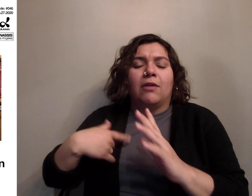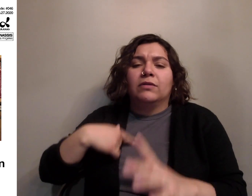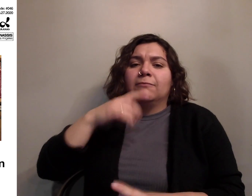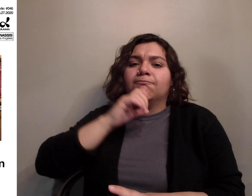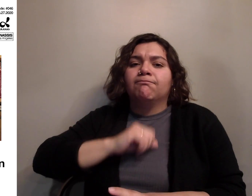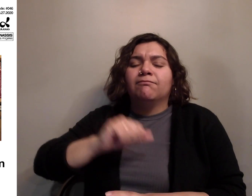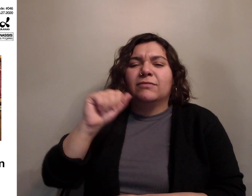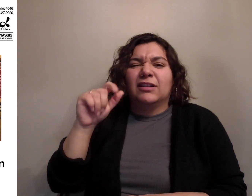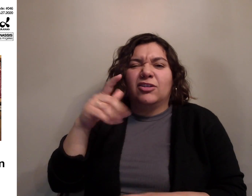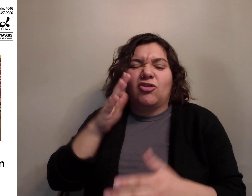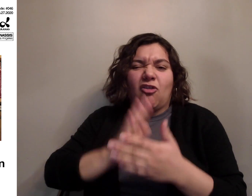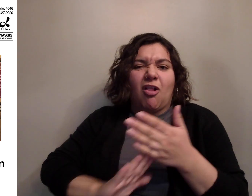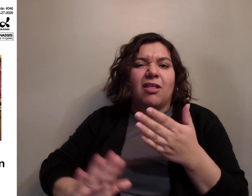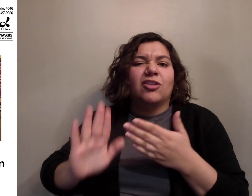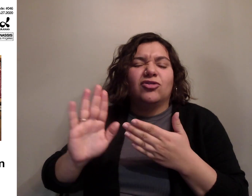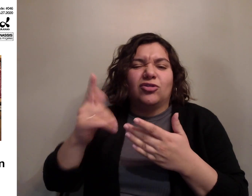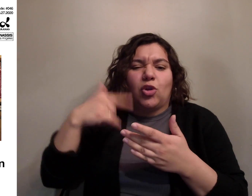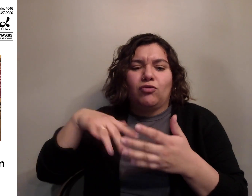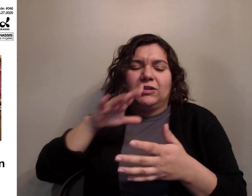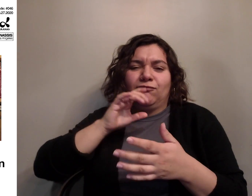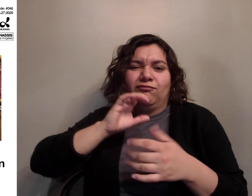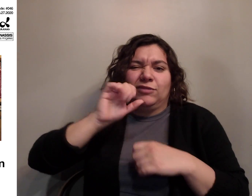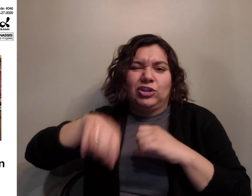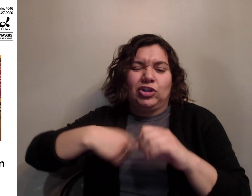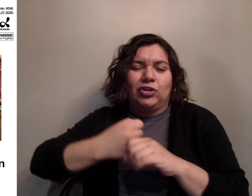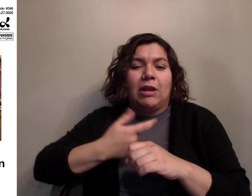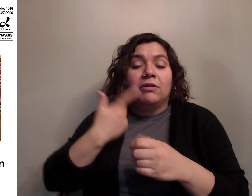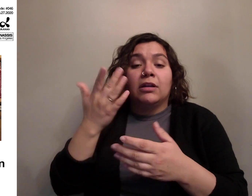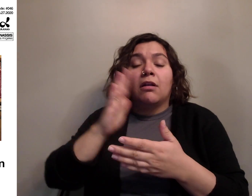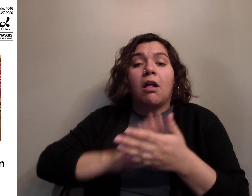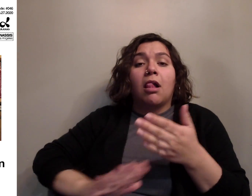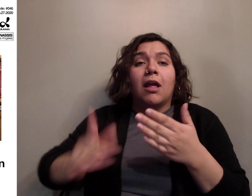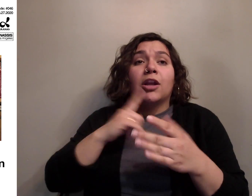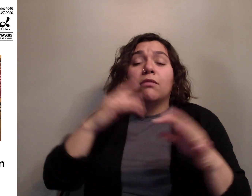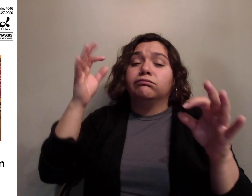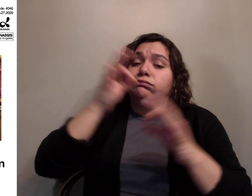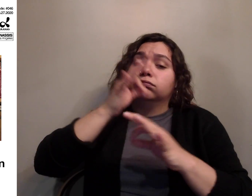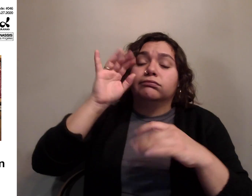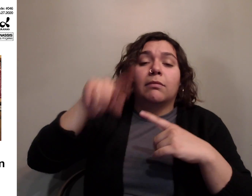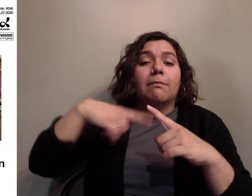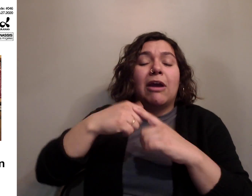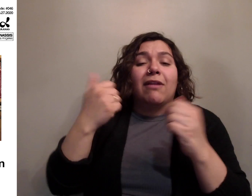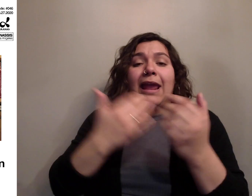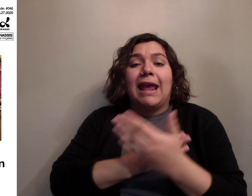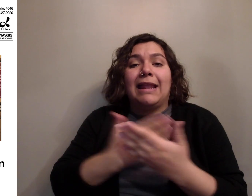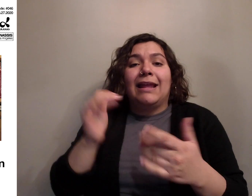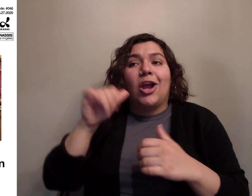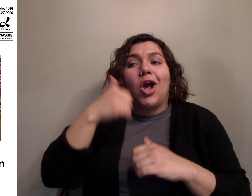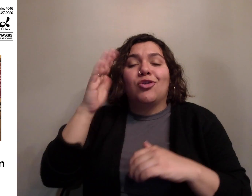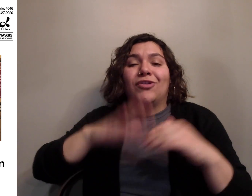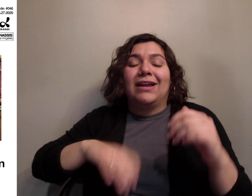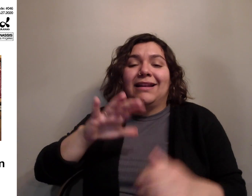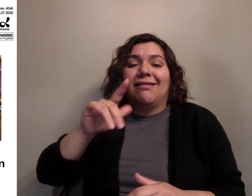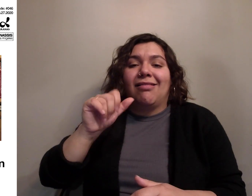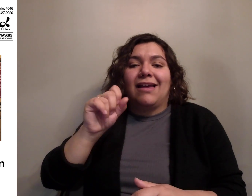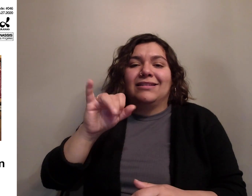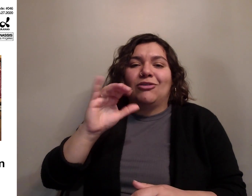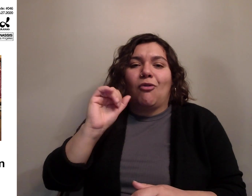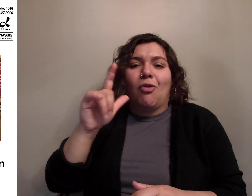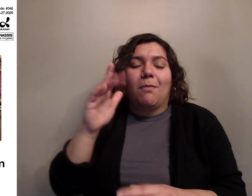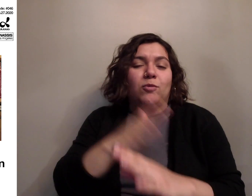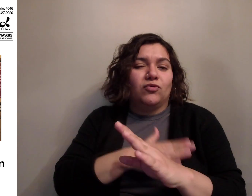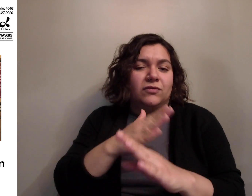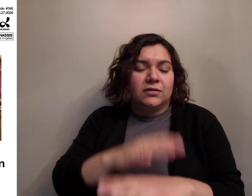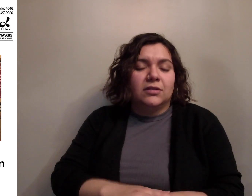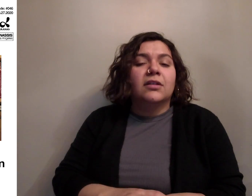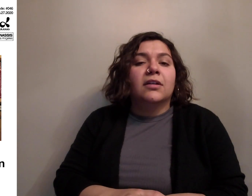had begun when I was in college in those years. I arrived in college utterly ignorant of anything outside of classical